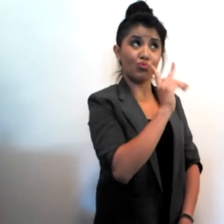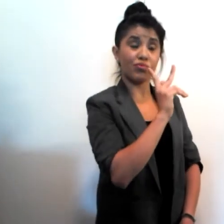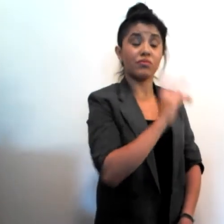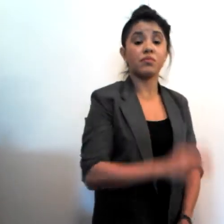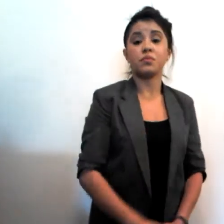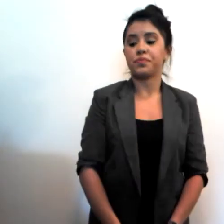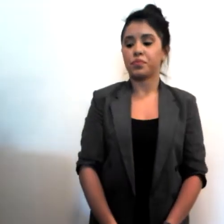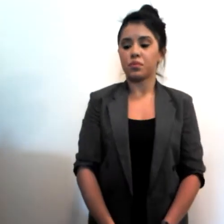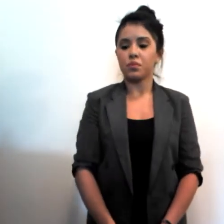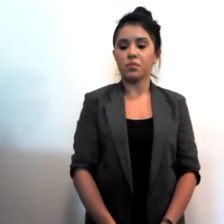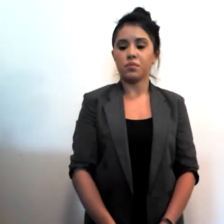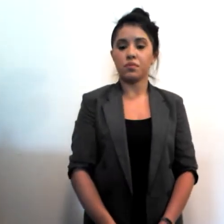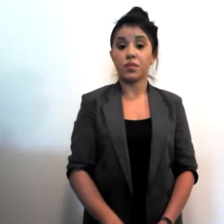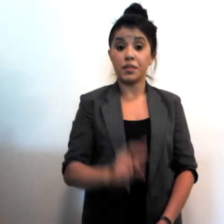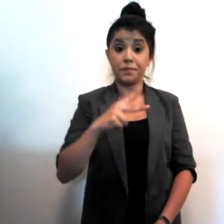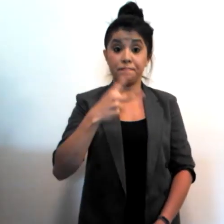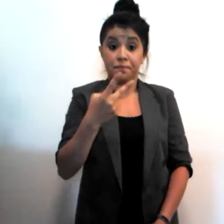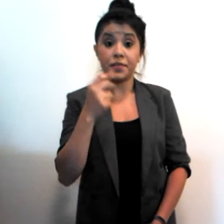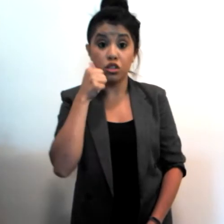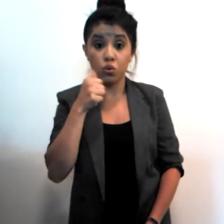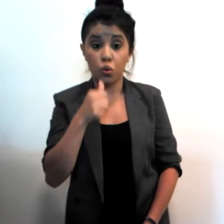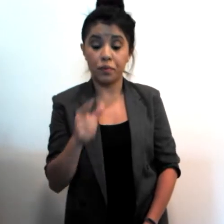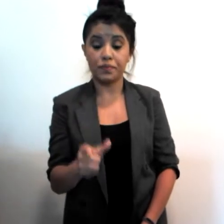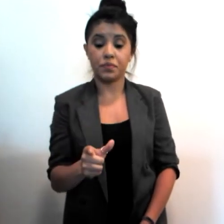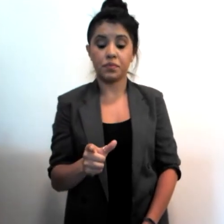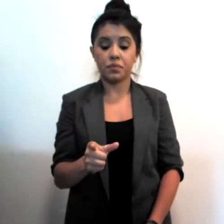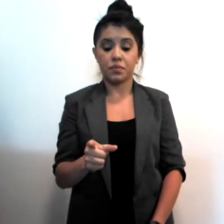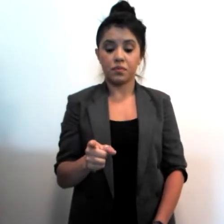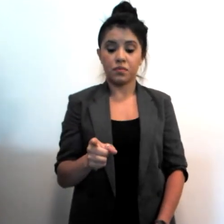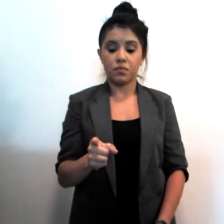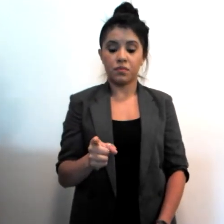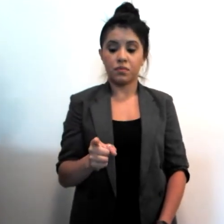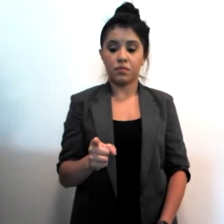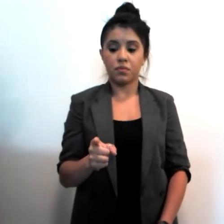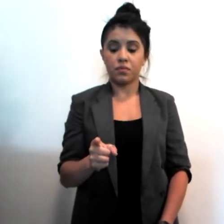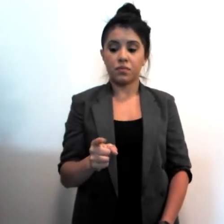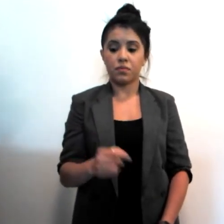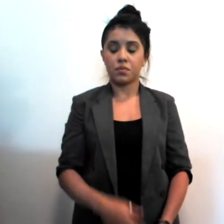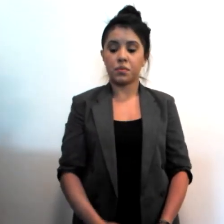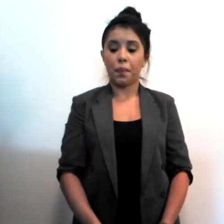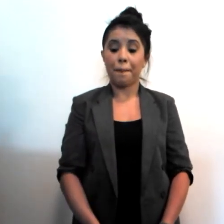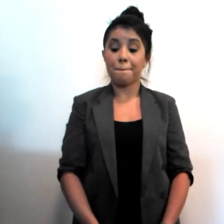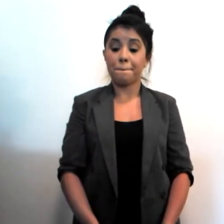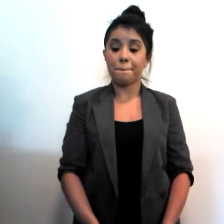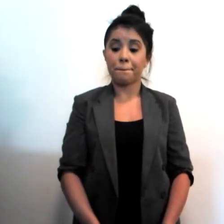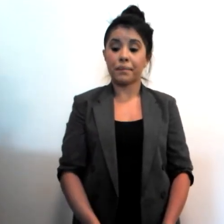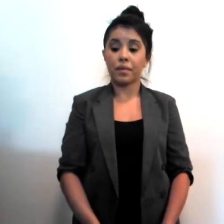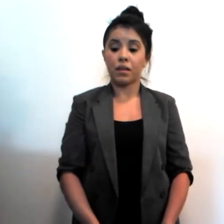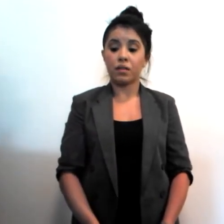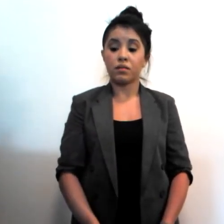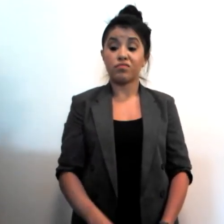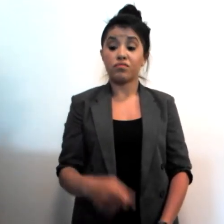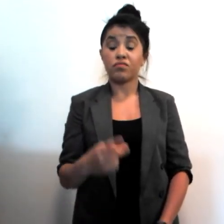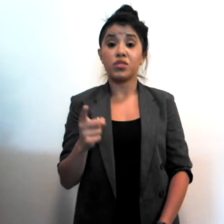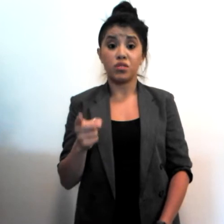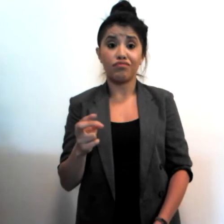worried when her daughter was feeling left out because her 2 friends since 1st grade had become very talkative on the phone in